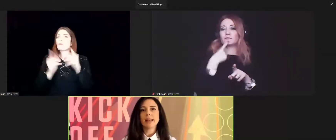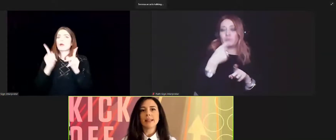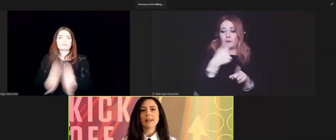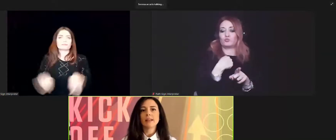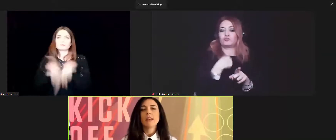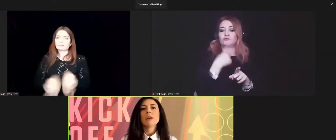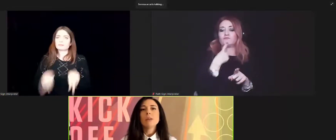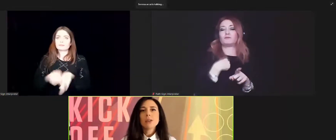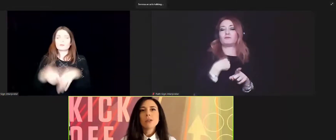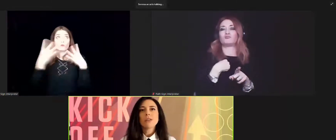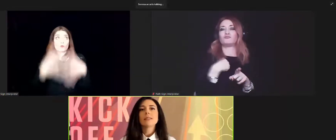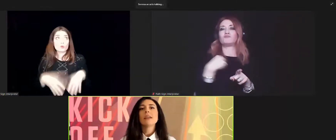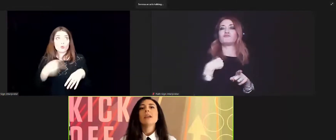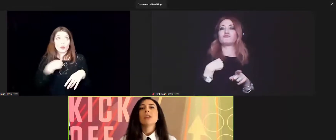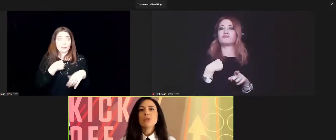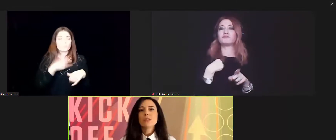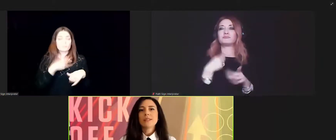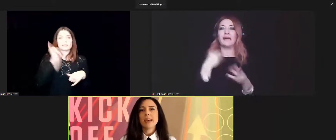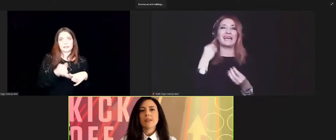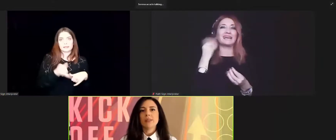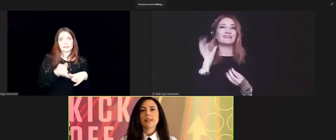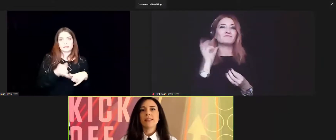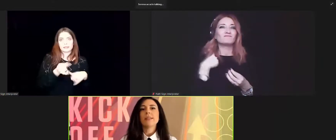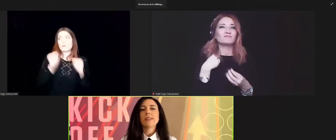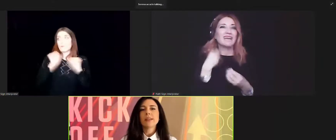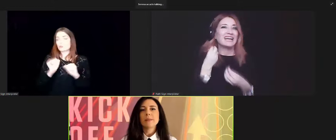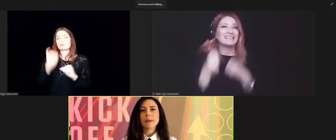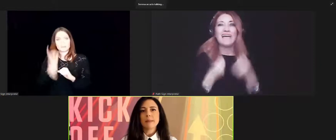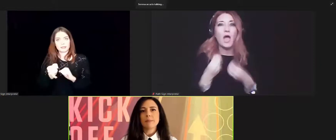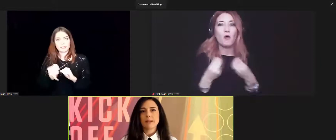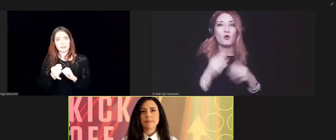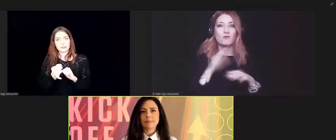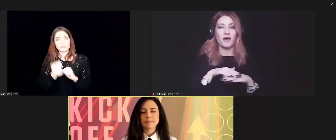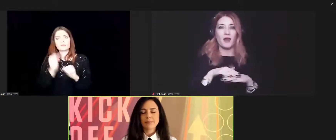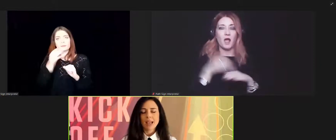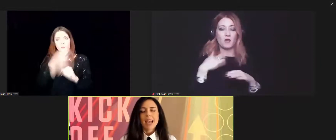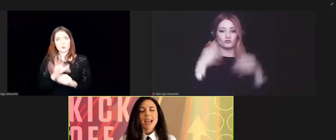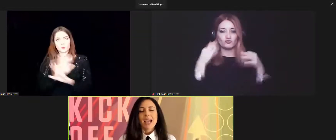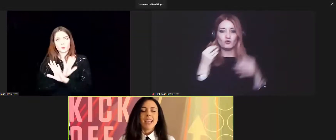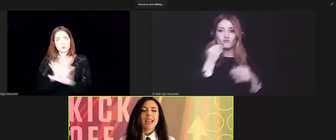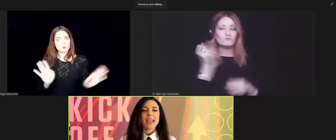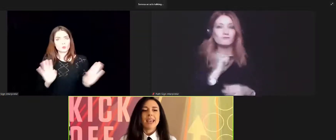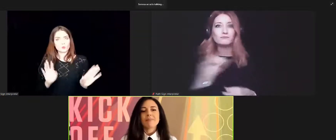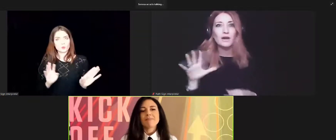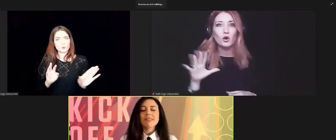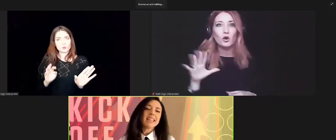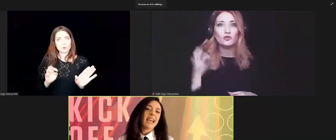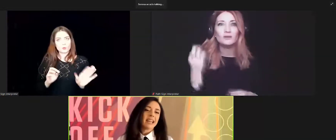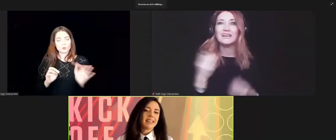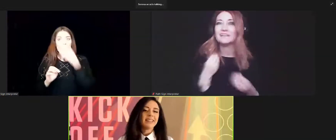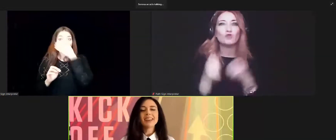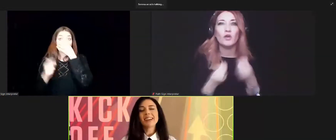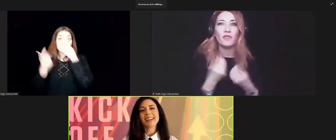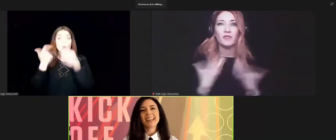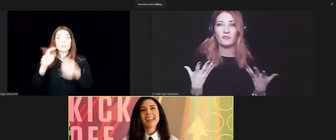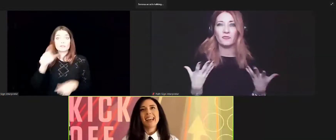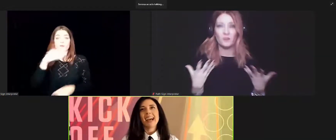you can. Because you deserve it. Remember. In the